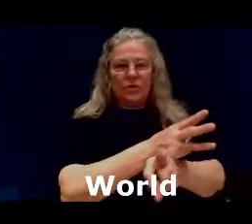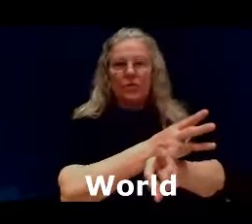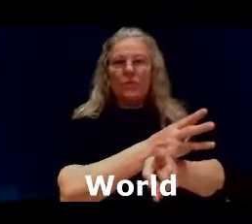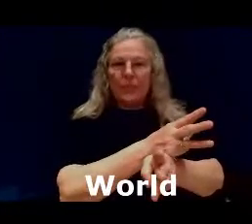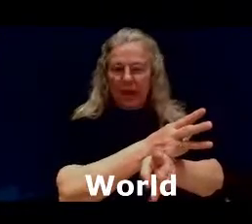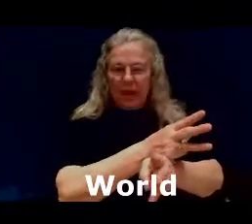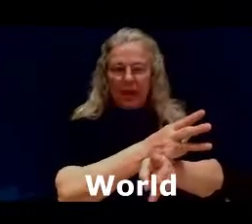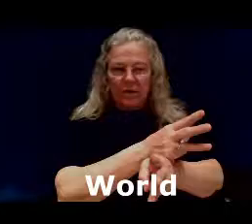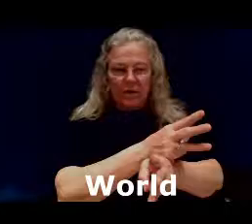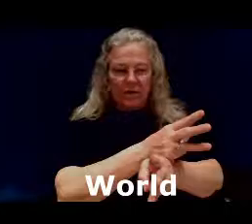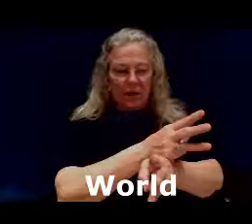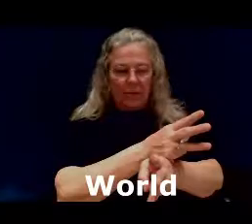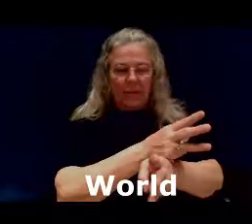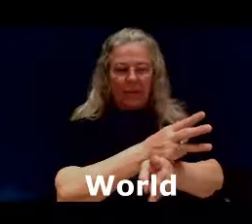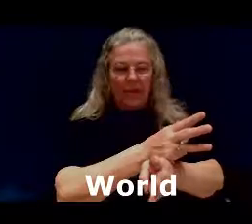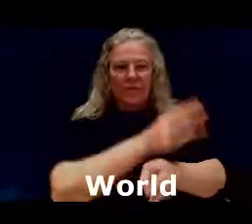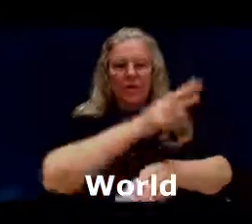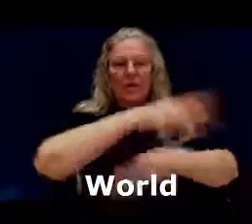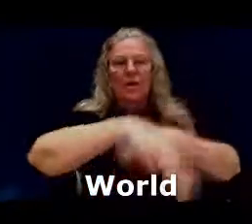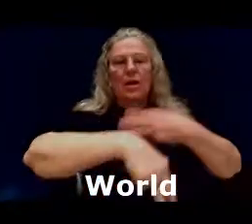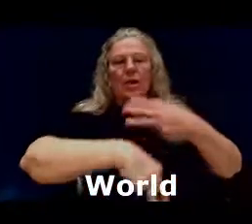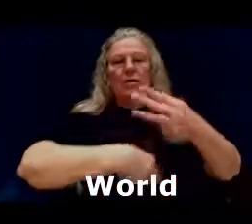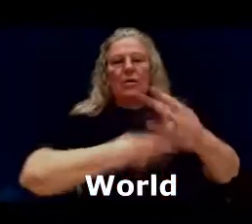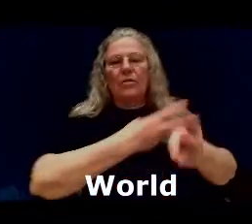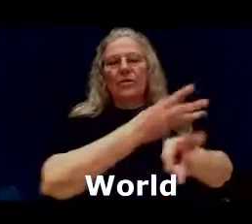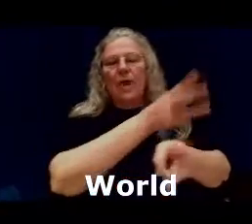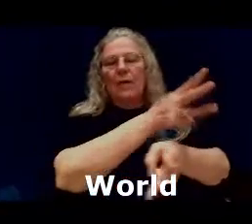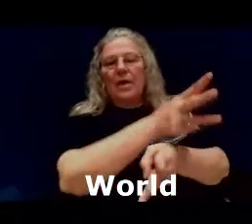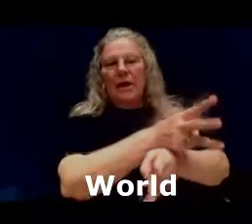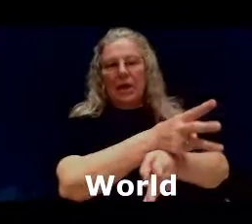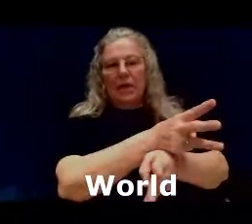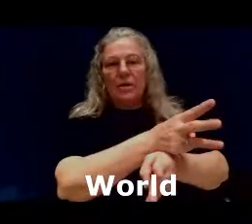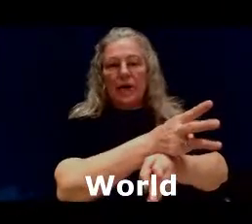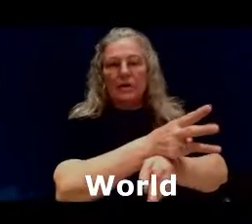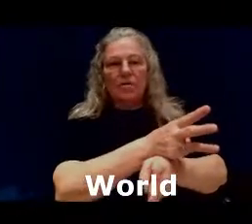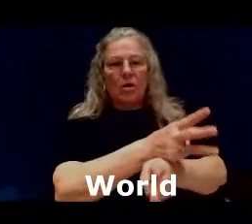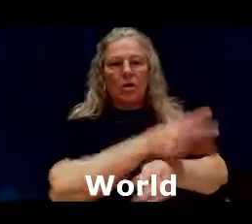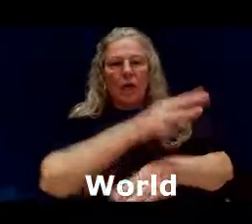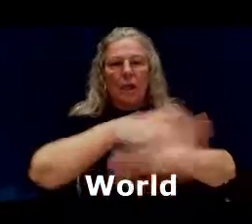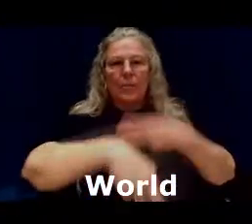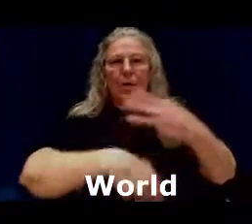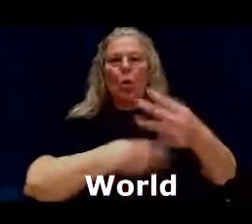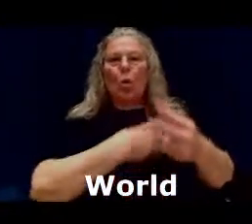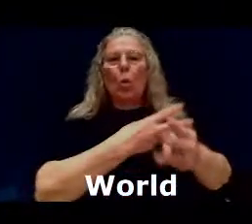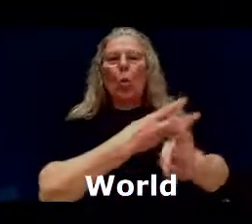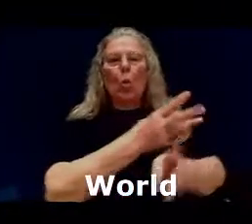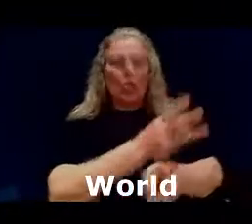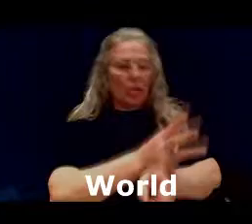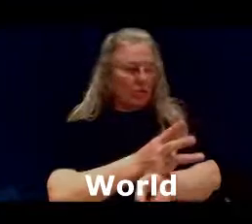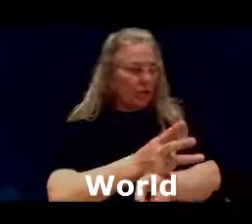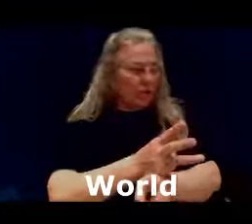circle and land on top of the other one. The dominant hand lands on top. World.